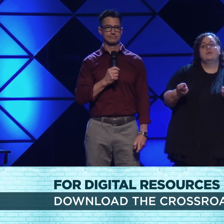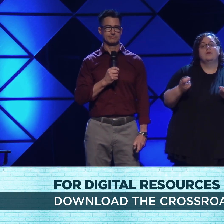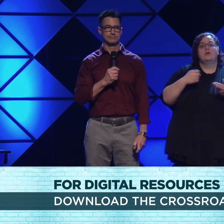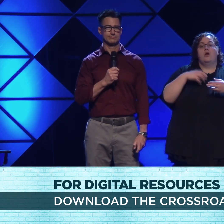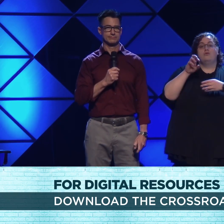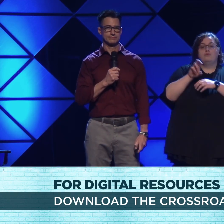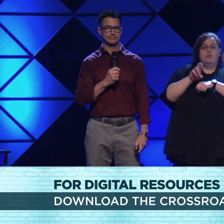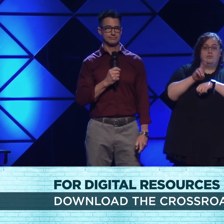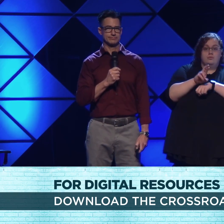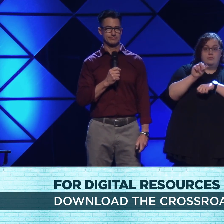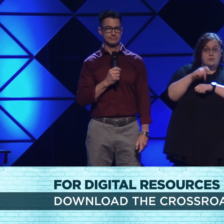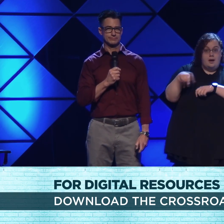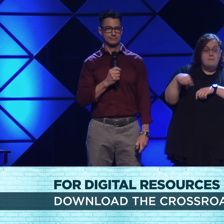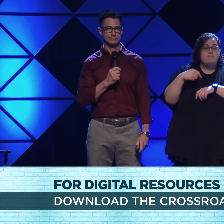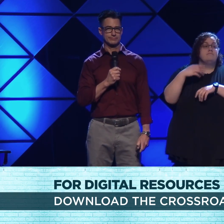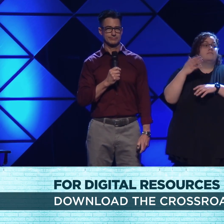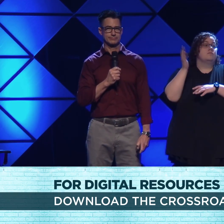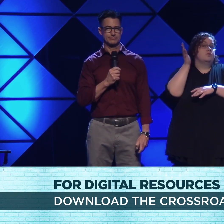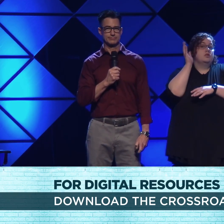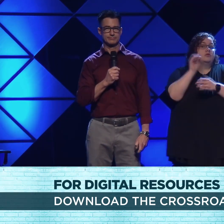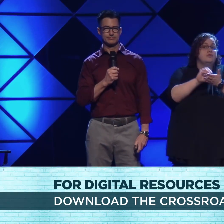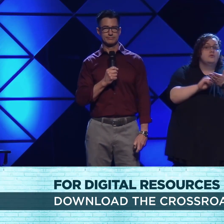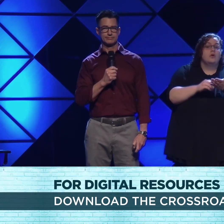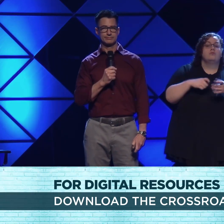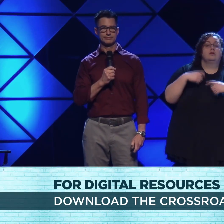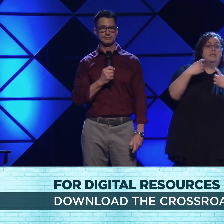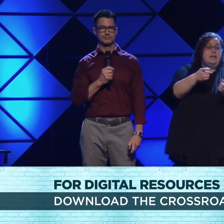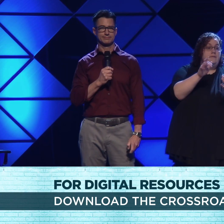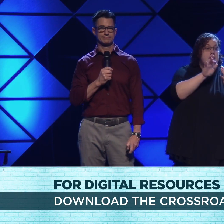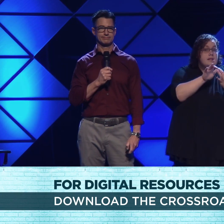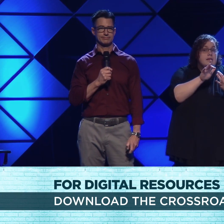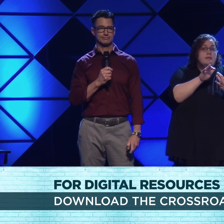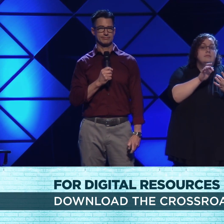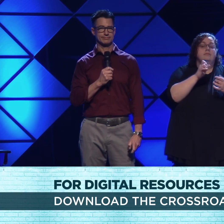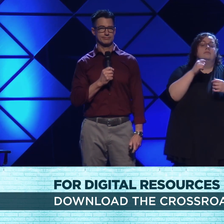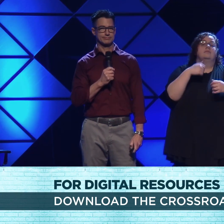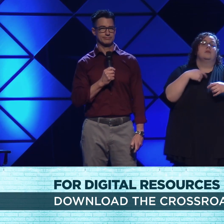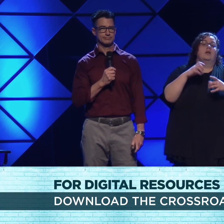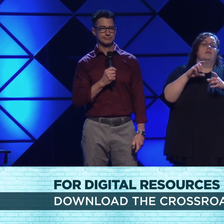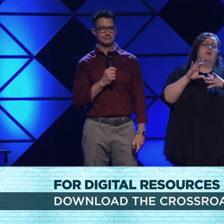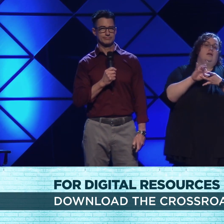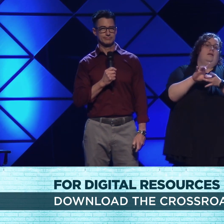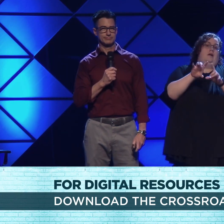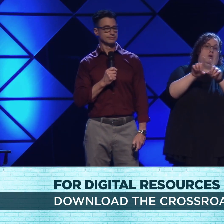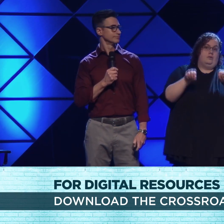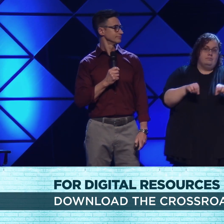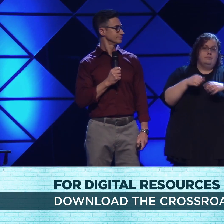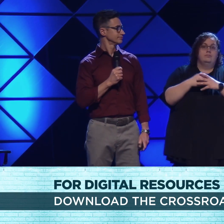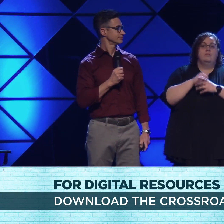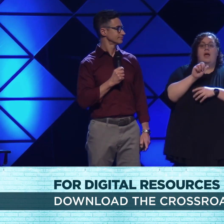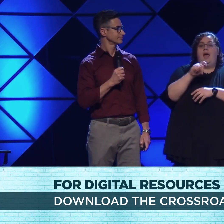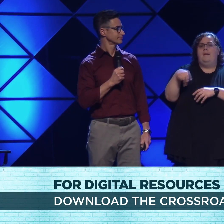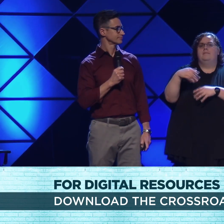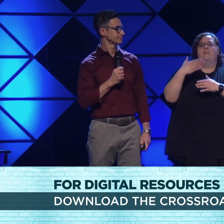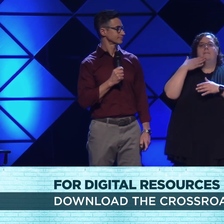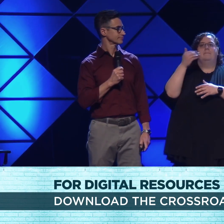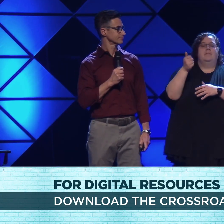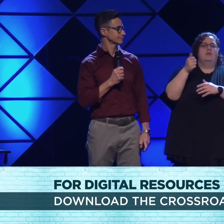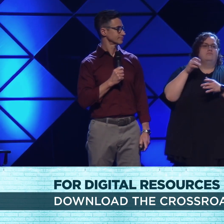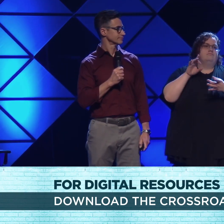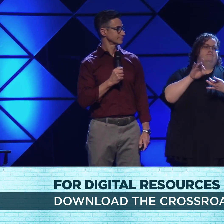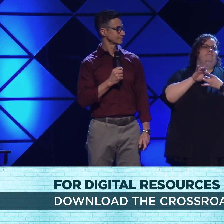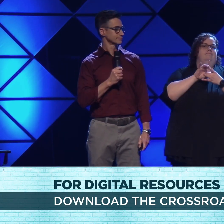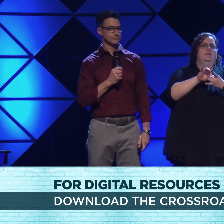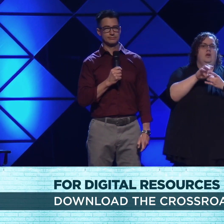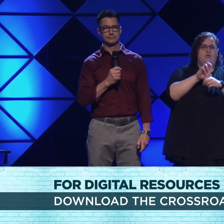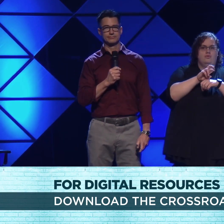You'll see our talk notes, giving links, and also our Connect card. The app is the best way to stay connected, and hopefully you